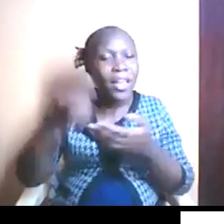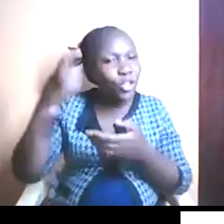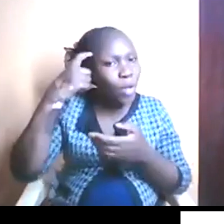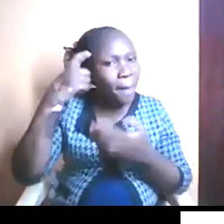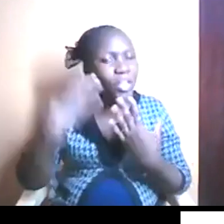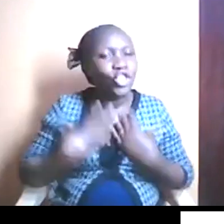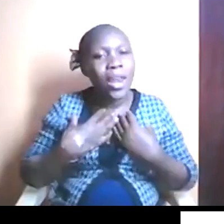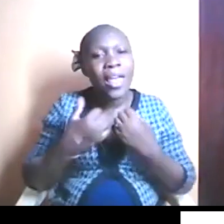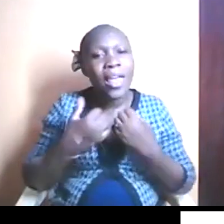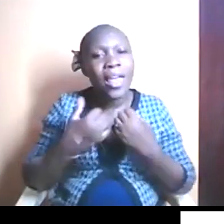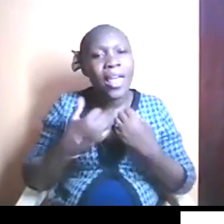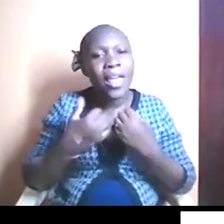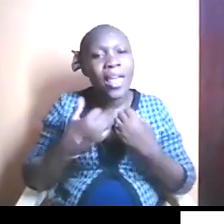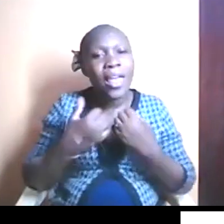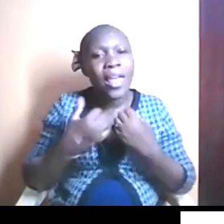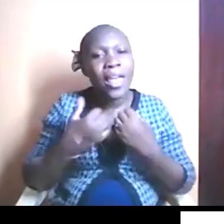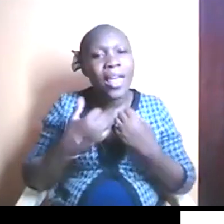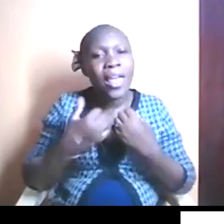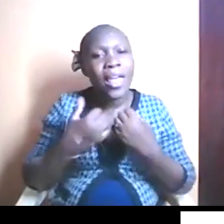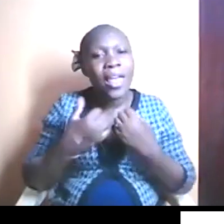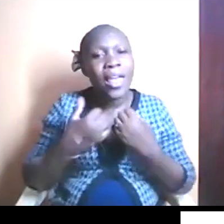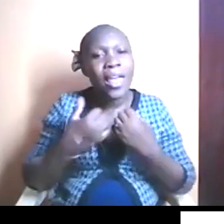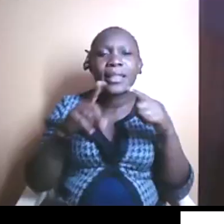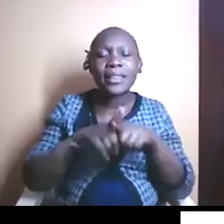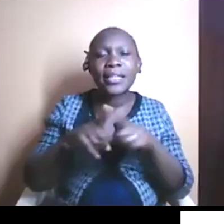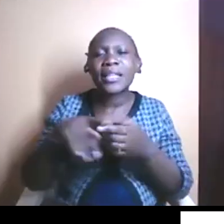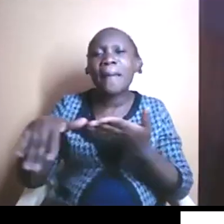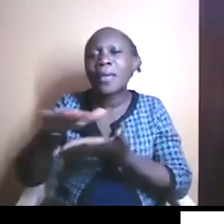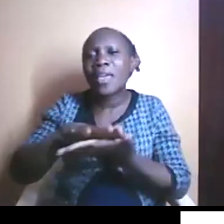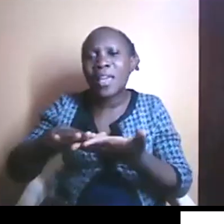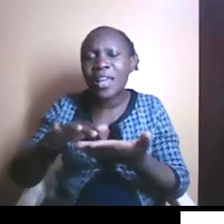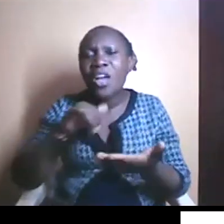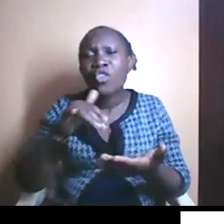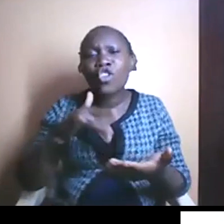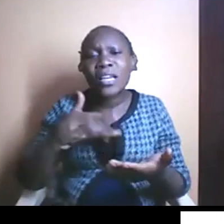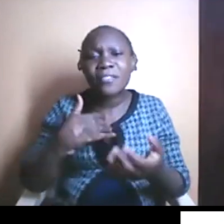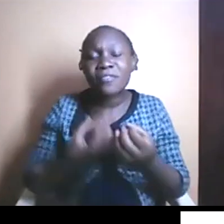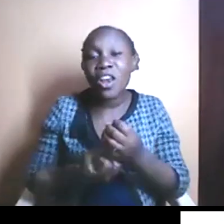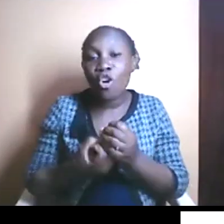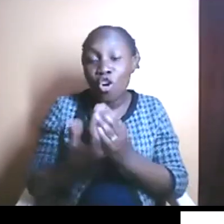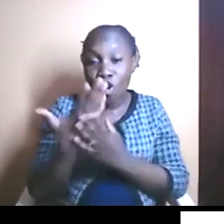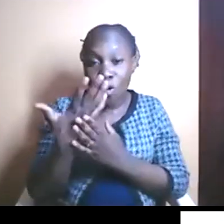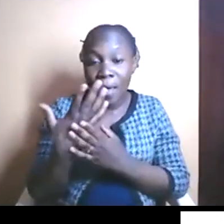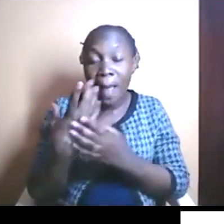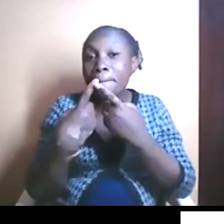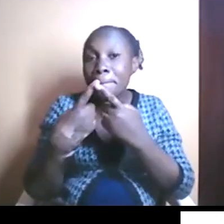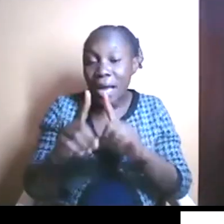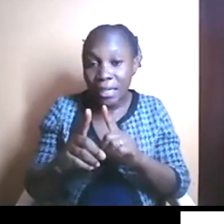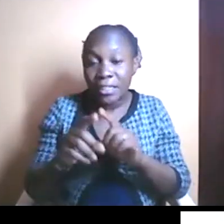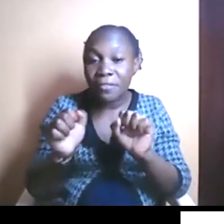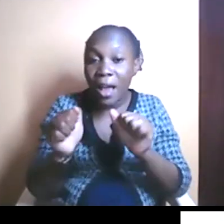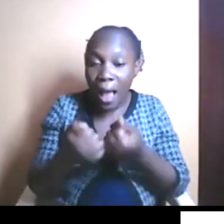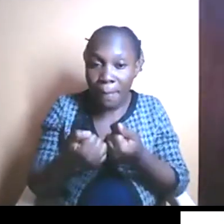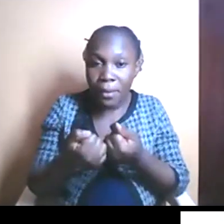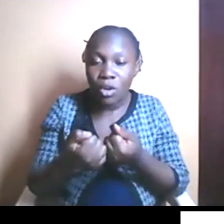same place for a long time and there are growth. But again, if you visited a session with a